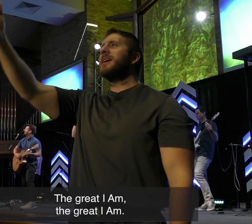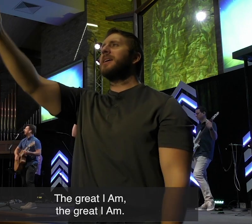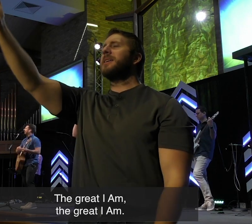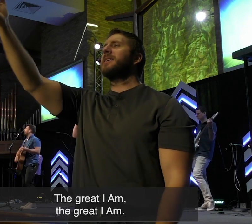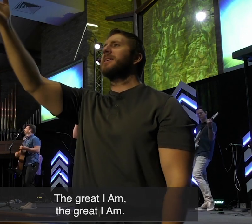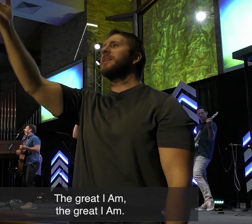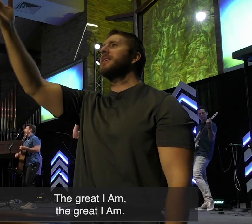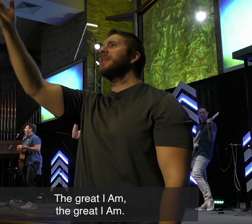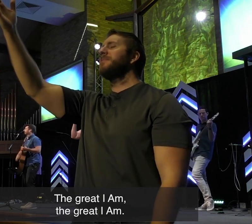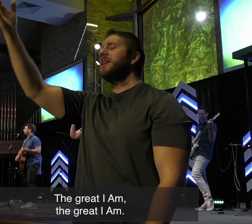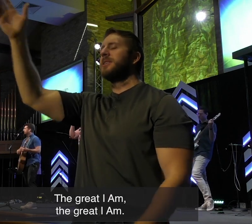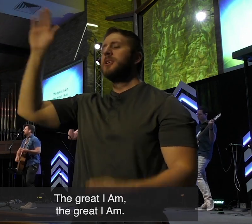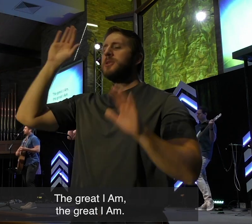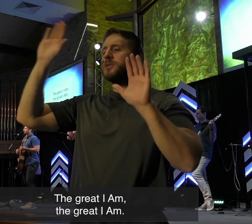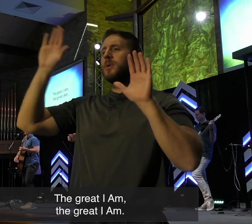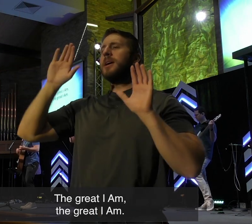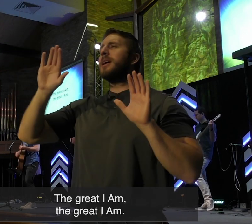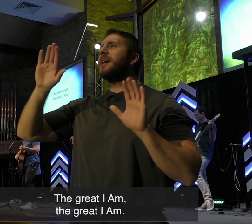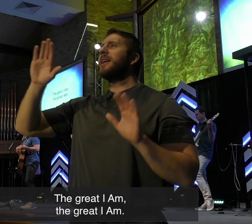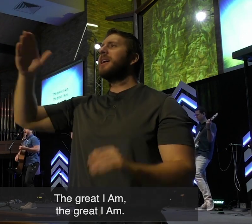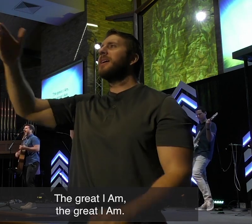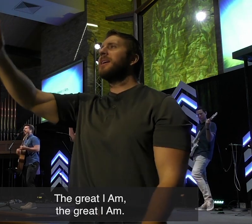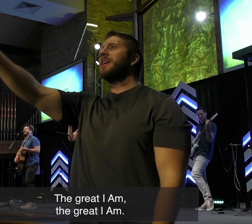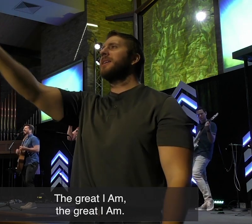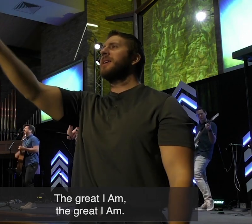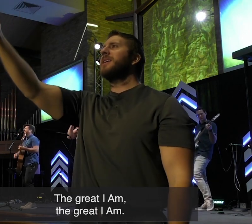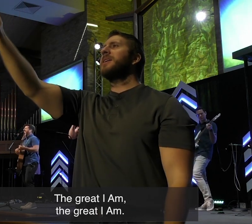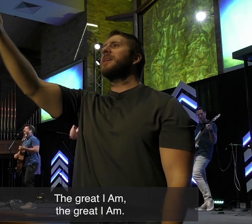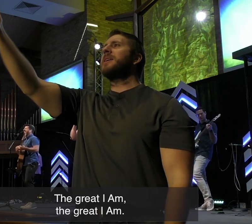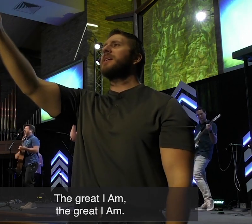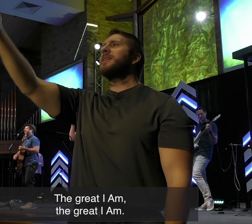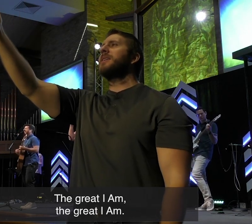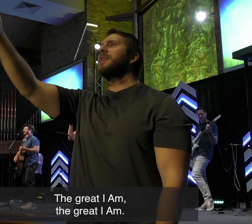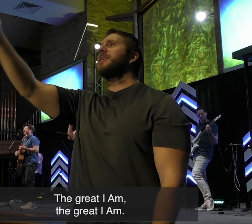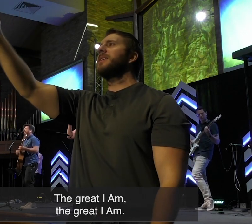great I am. The great I am.